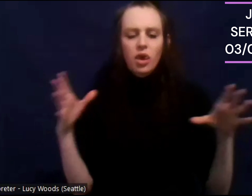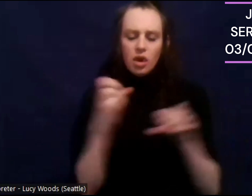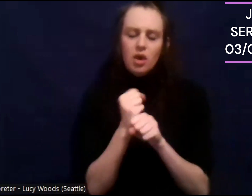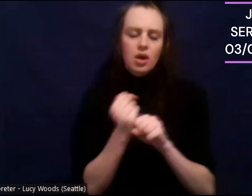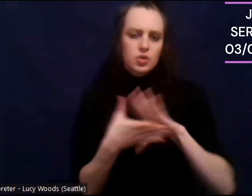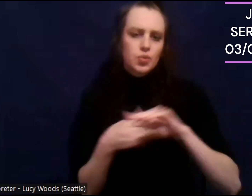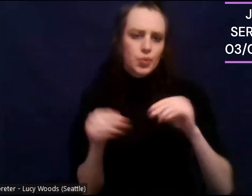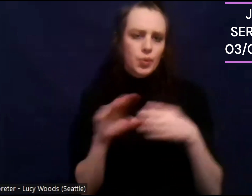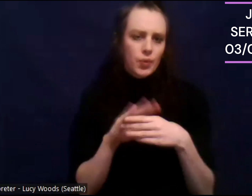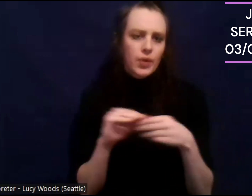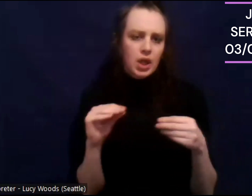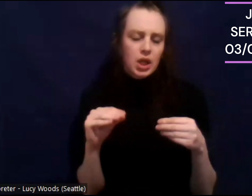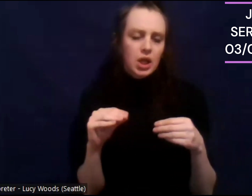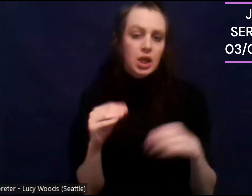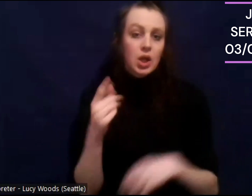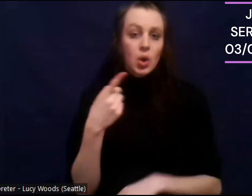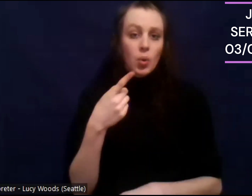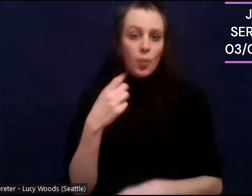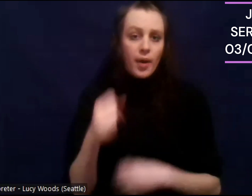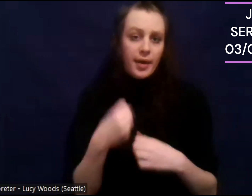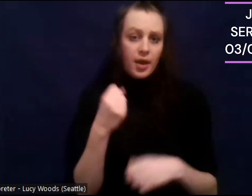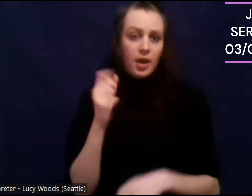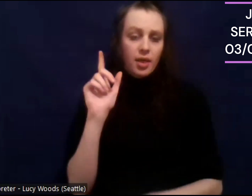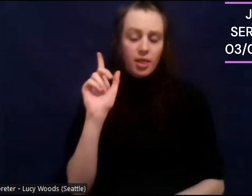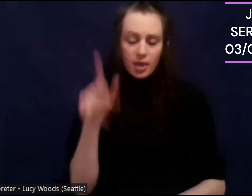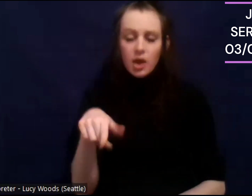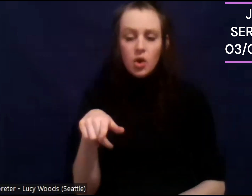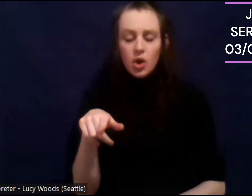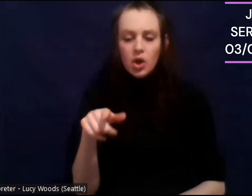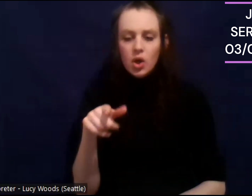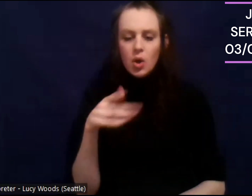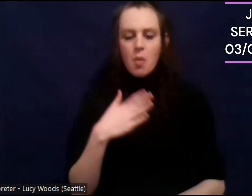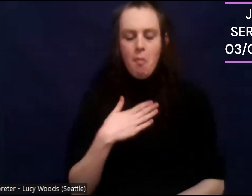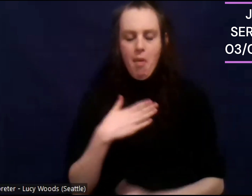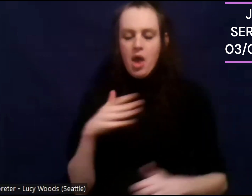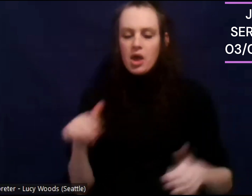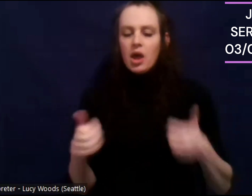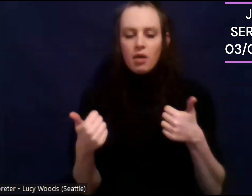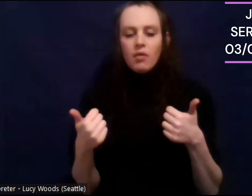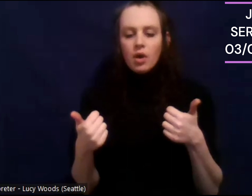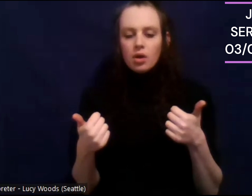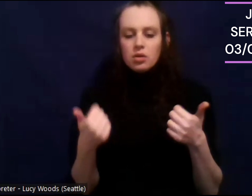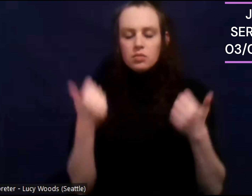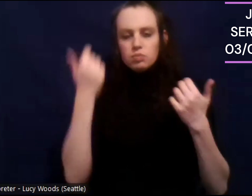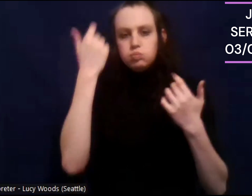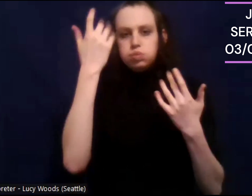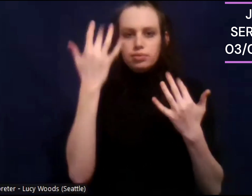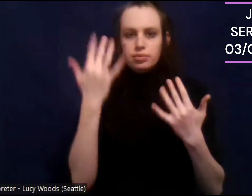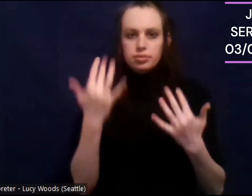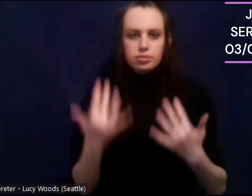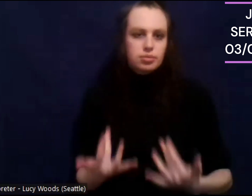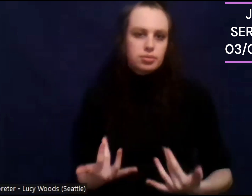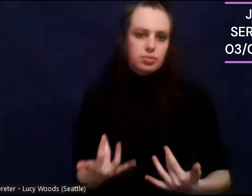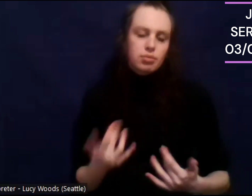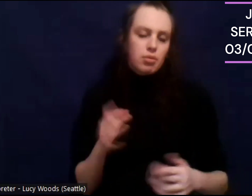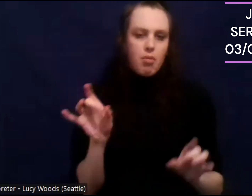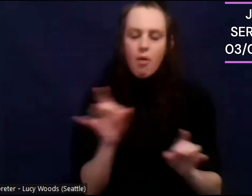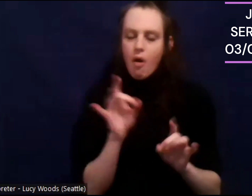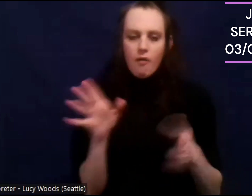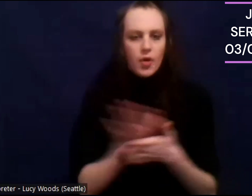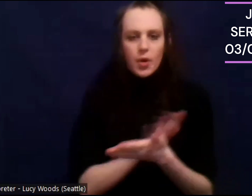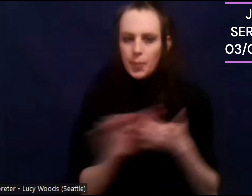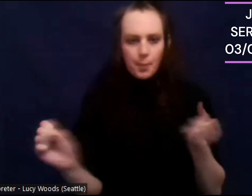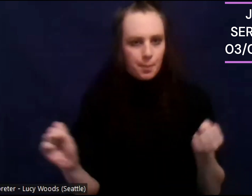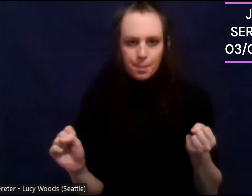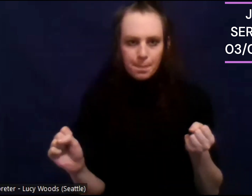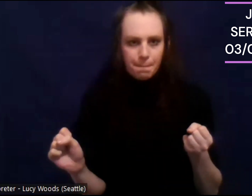that, within a year, I burned my life to the ground. I ended up facing a court martial in the Army. I was facing